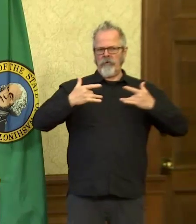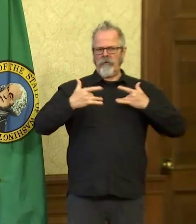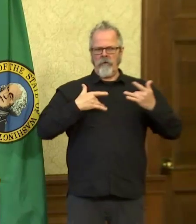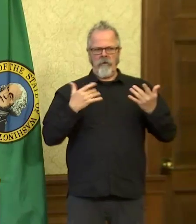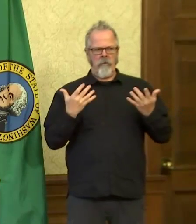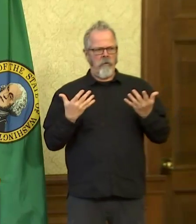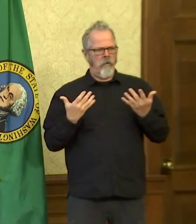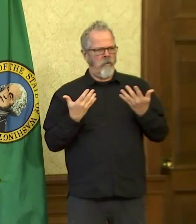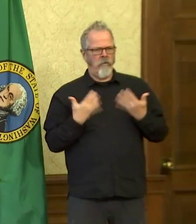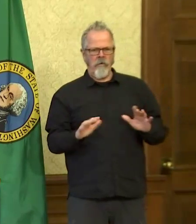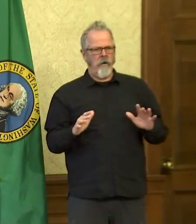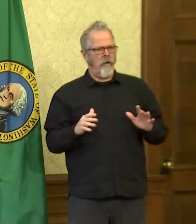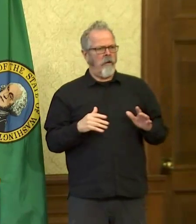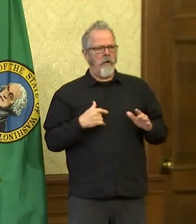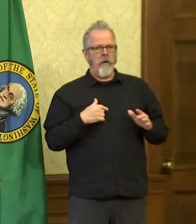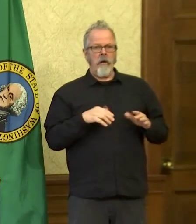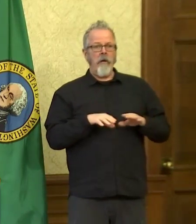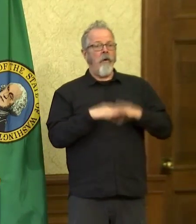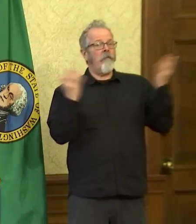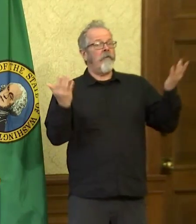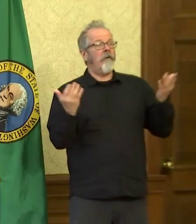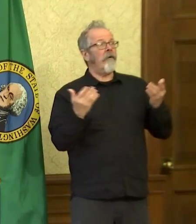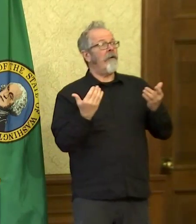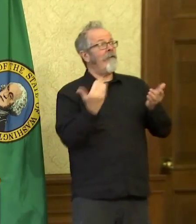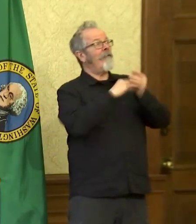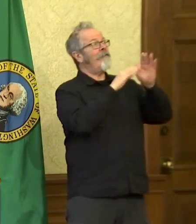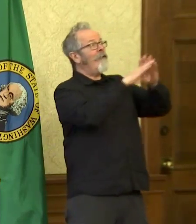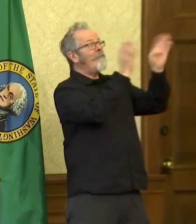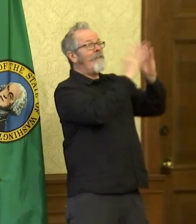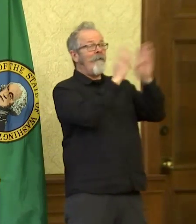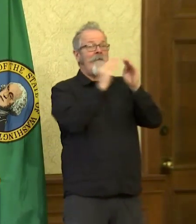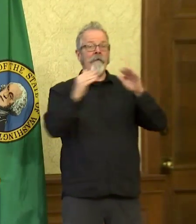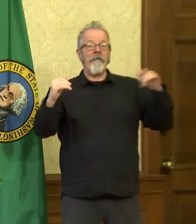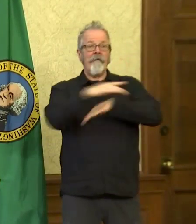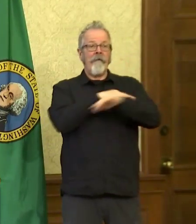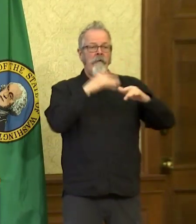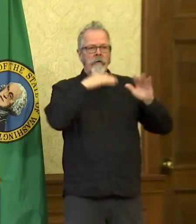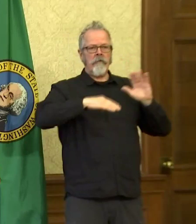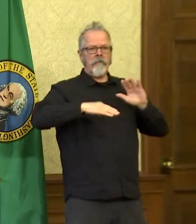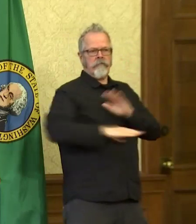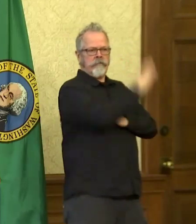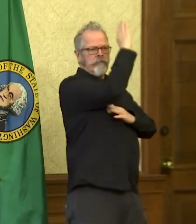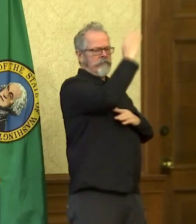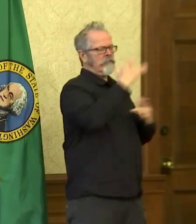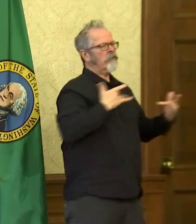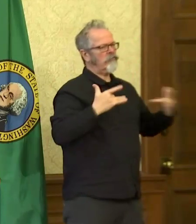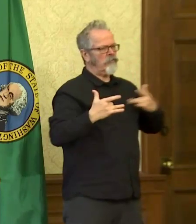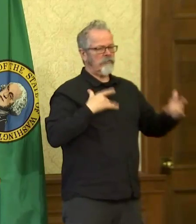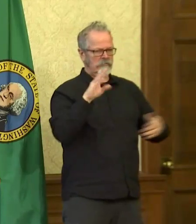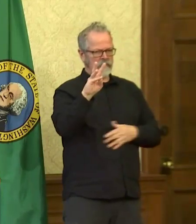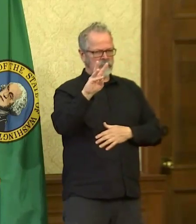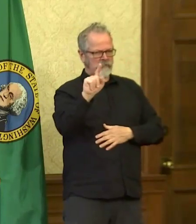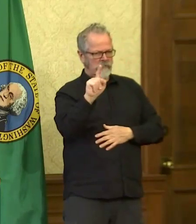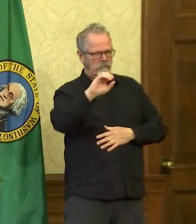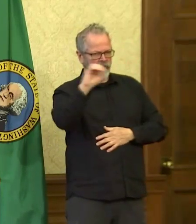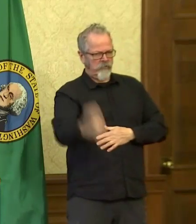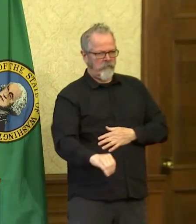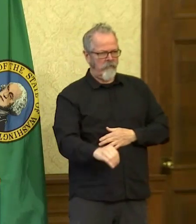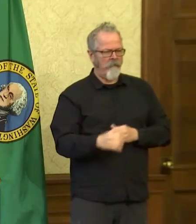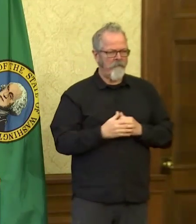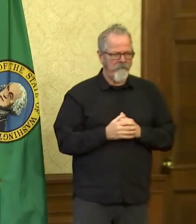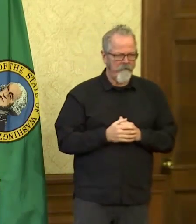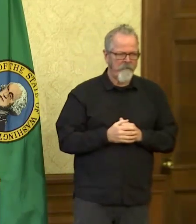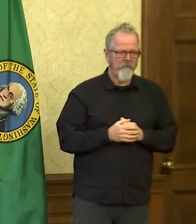the order was going to have significant impacts on people's lives, economically and otherwise. But we